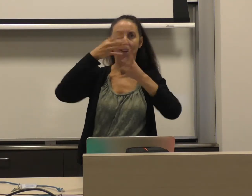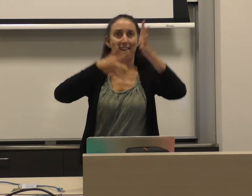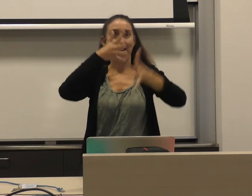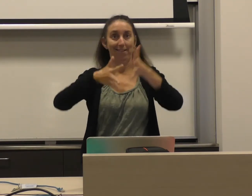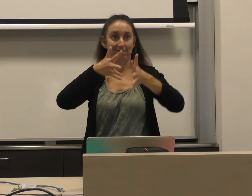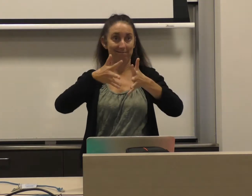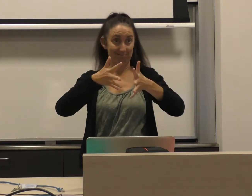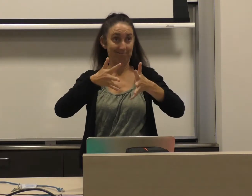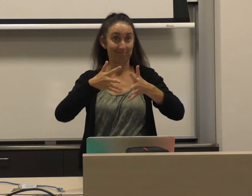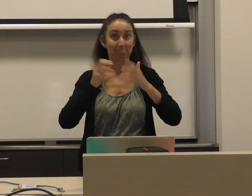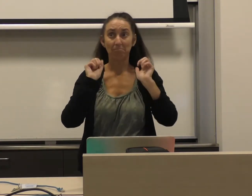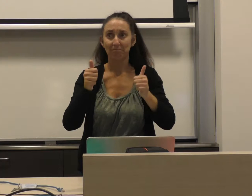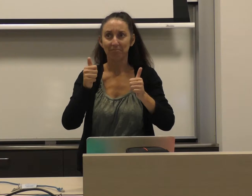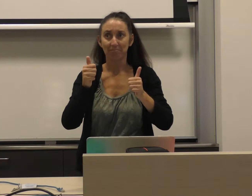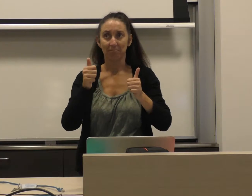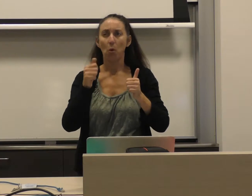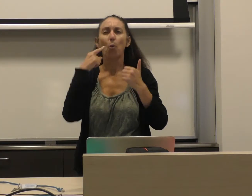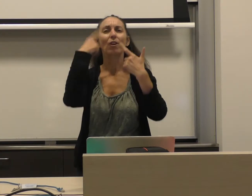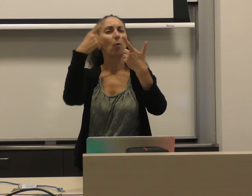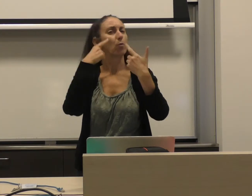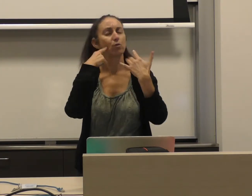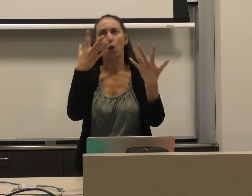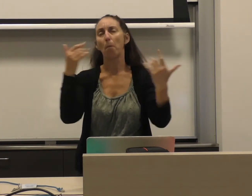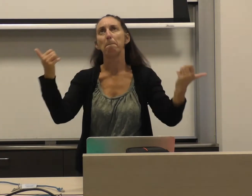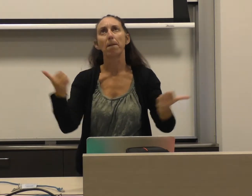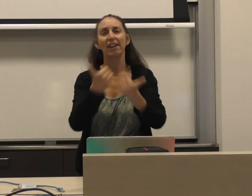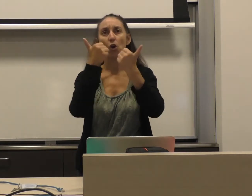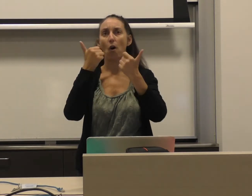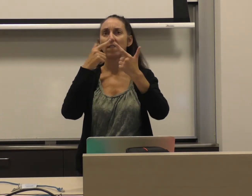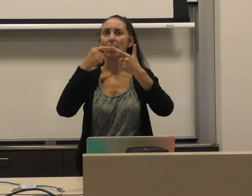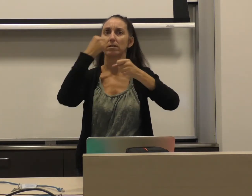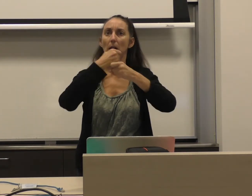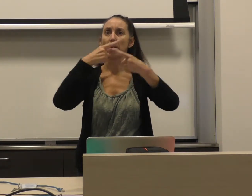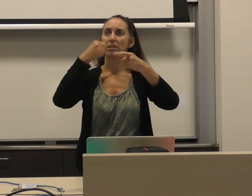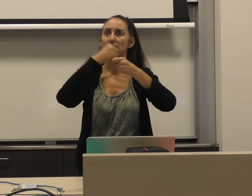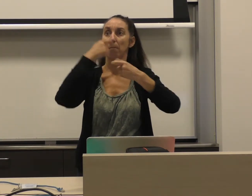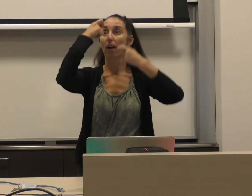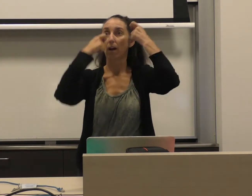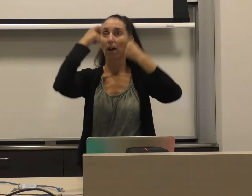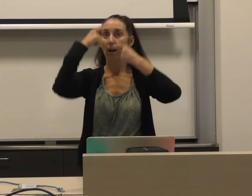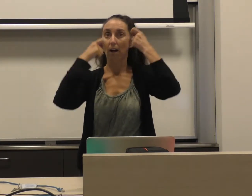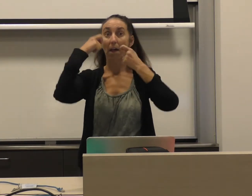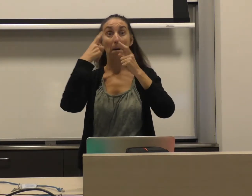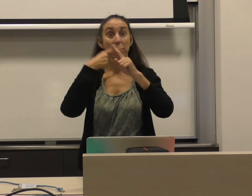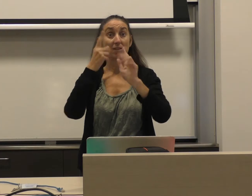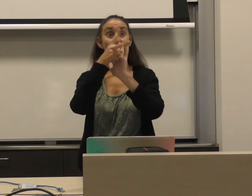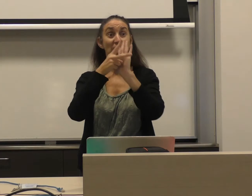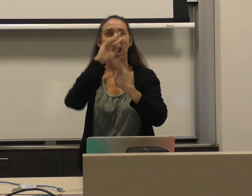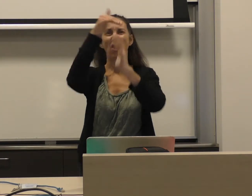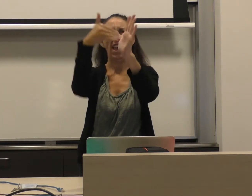This includes facial expression, and I've got plenty of examples to show you